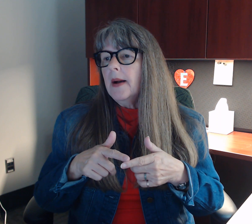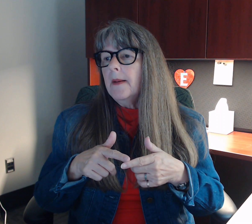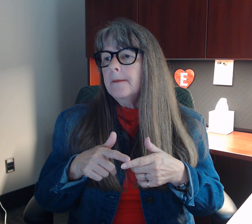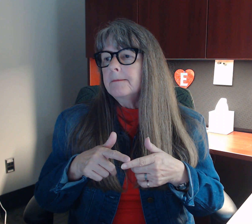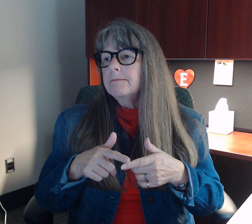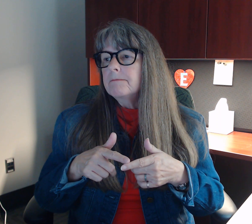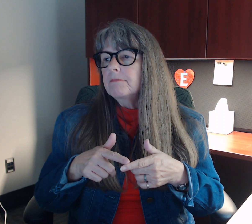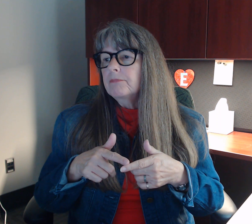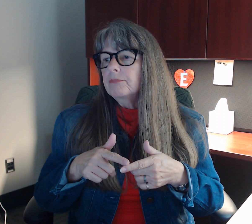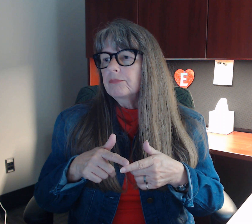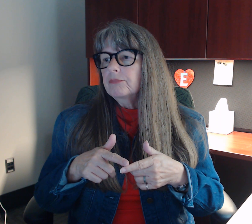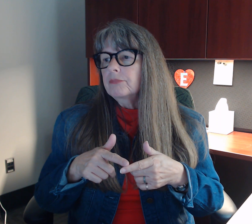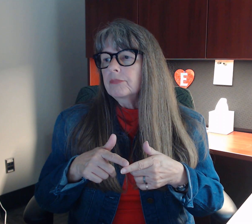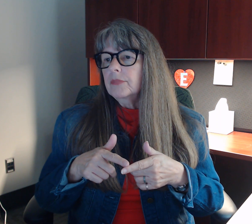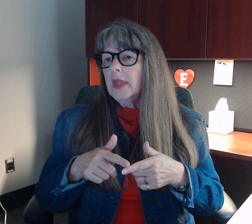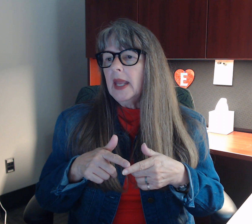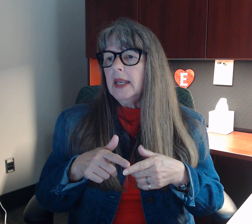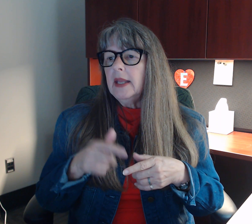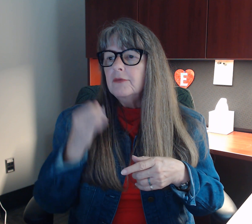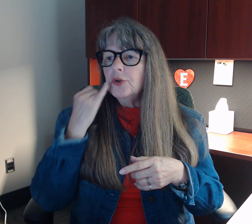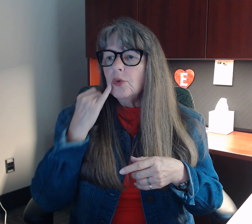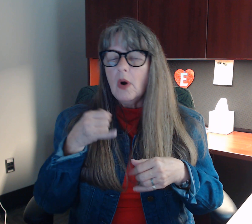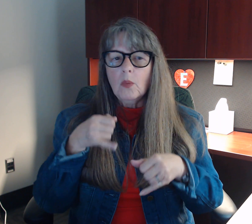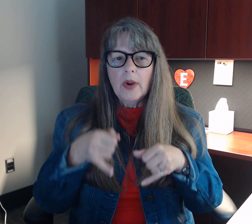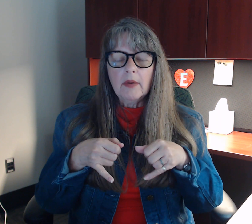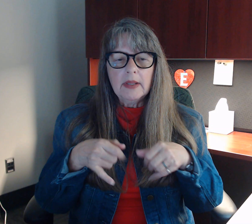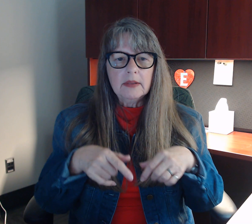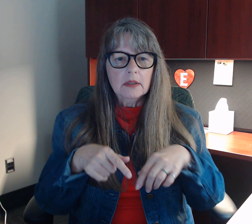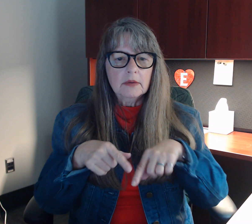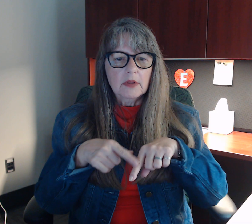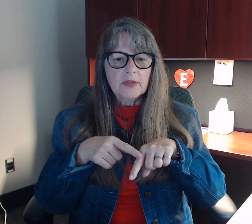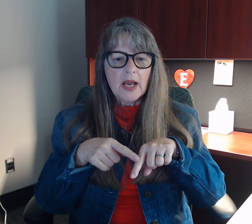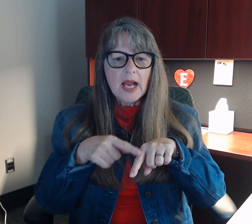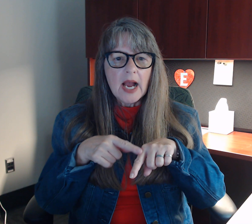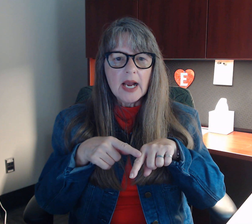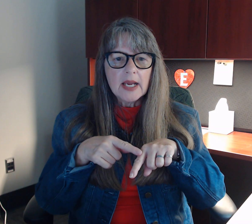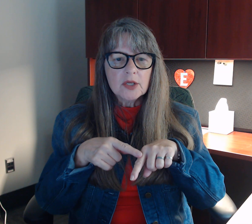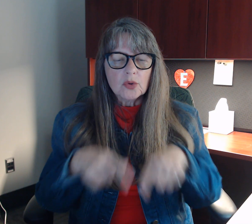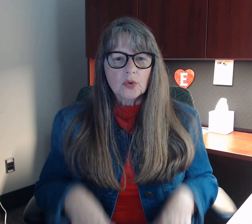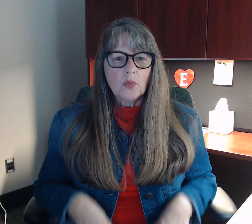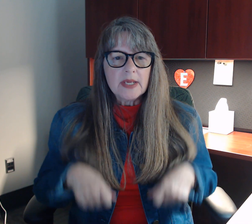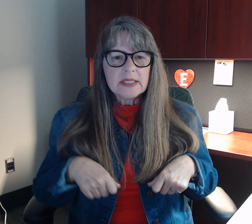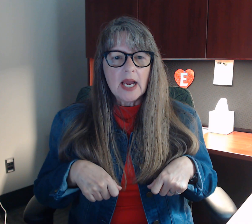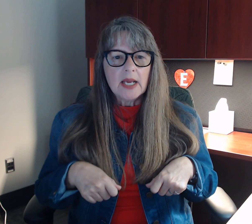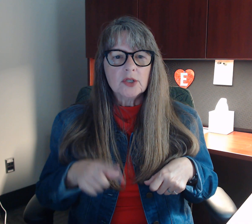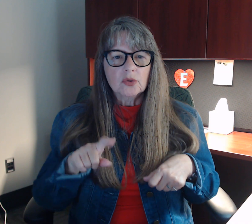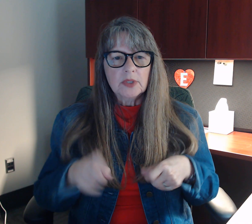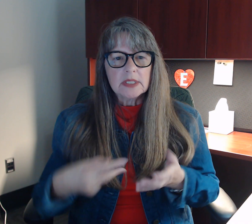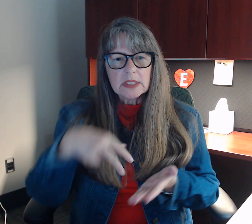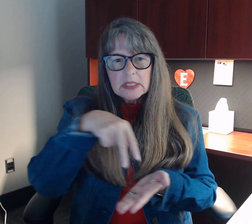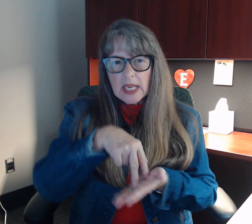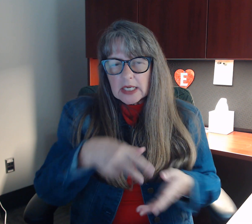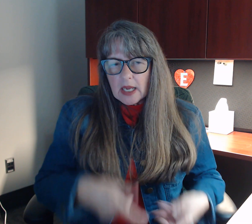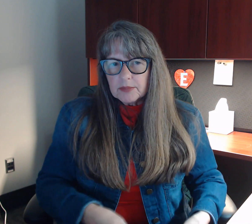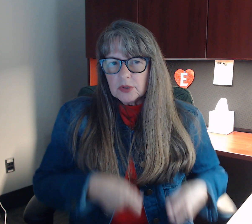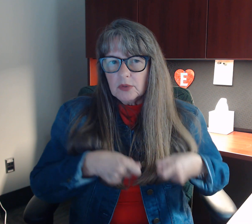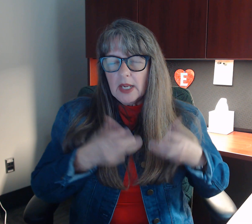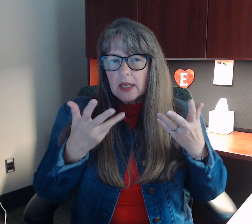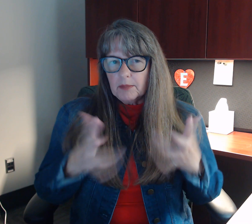Um, and if you are wearing the thigh highs or the waist highs, you'll need to stand up to complete,